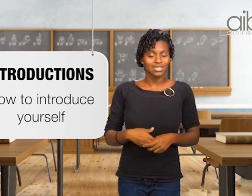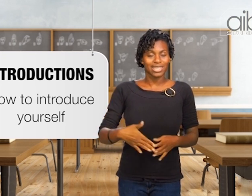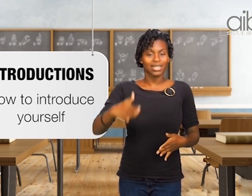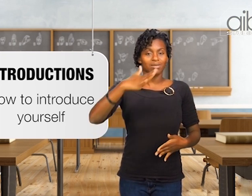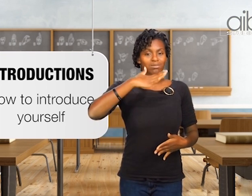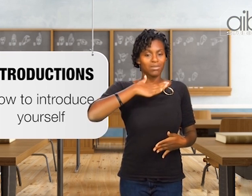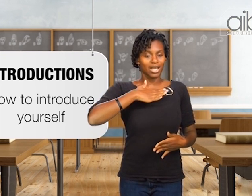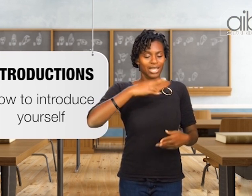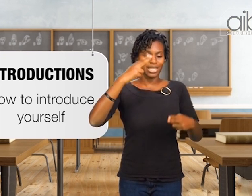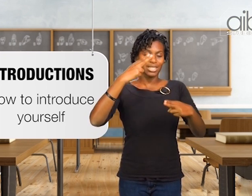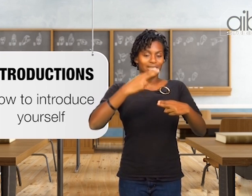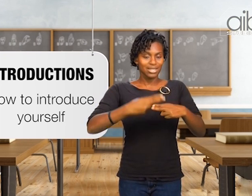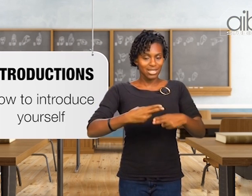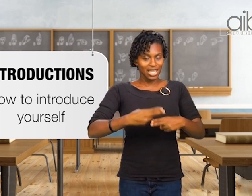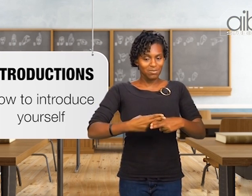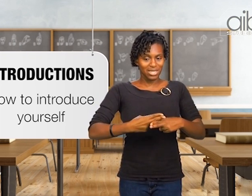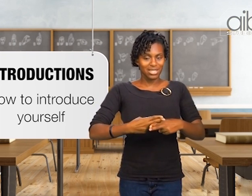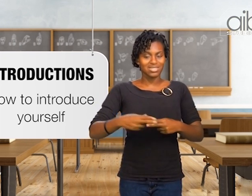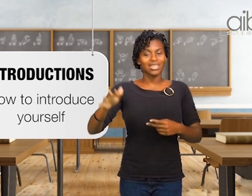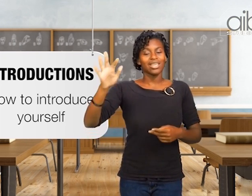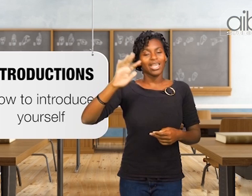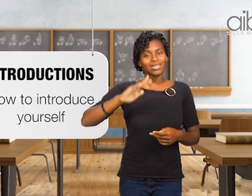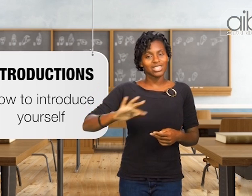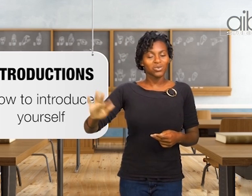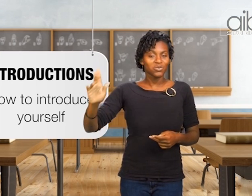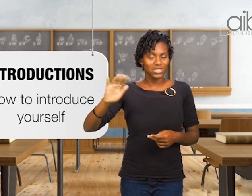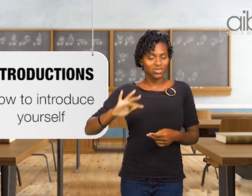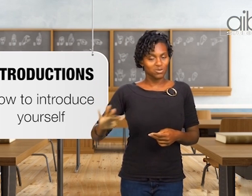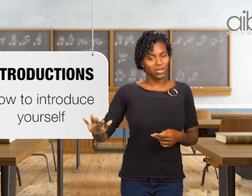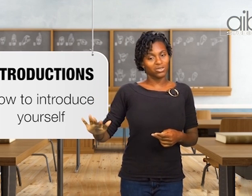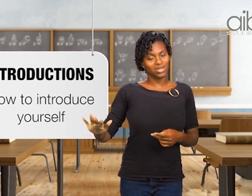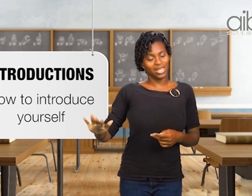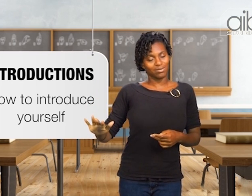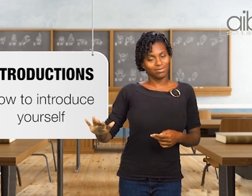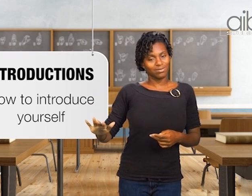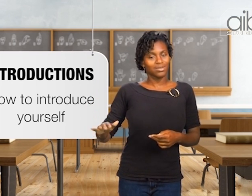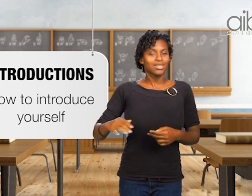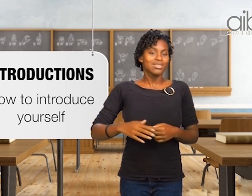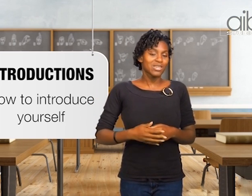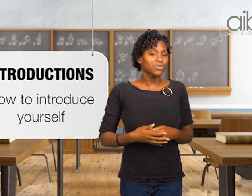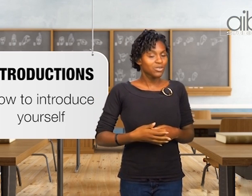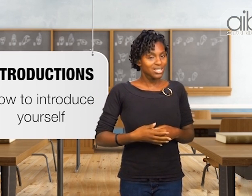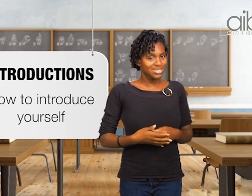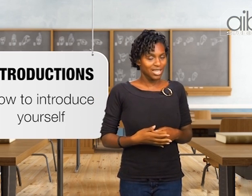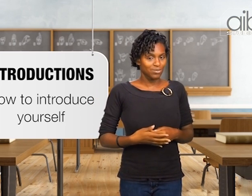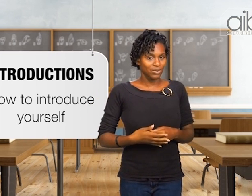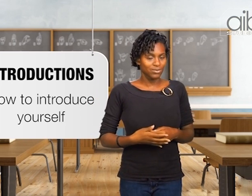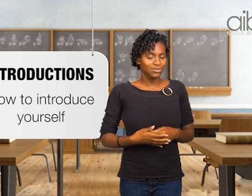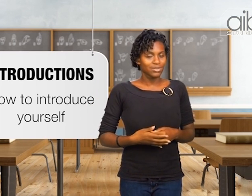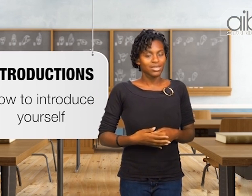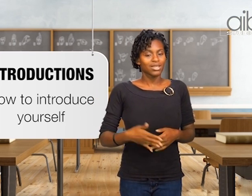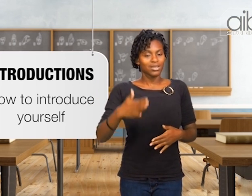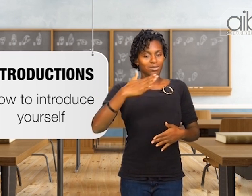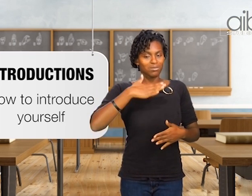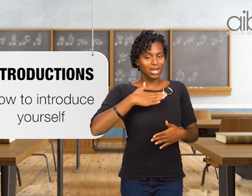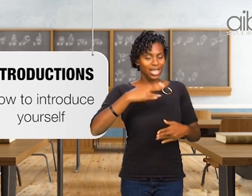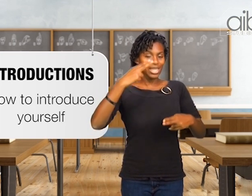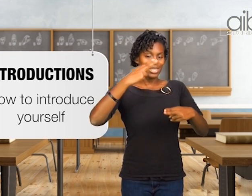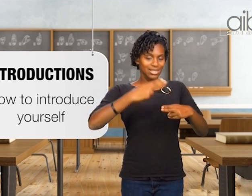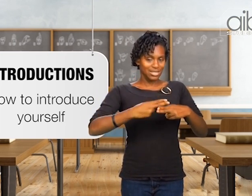like, my name is, and then you will fingerspell your name. So for example, my